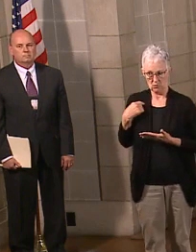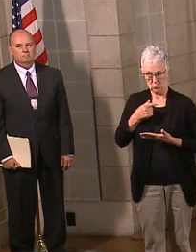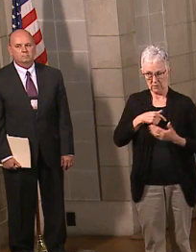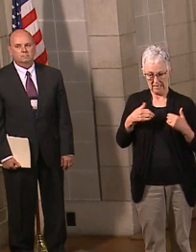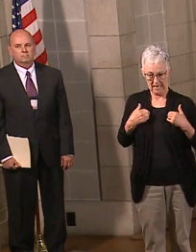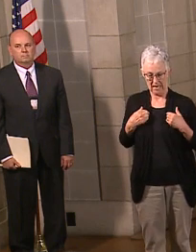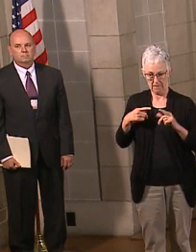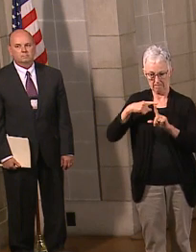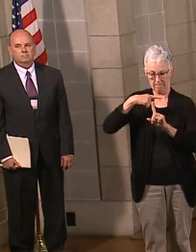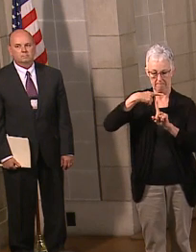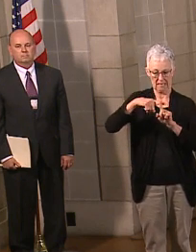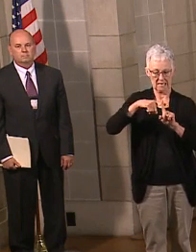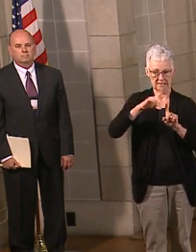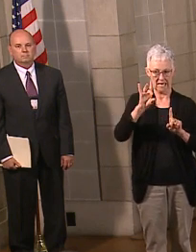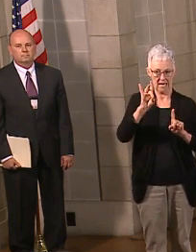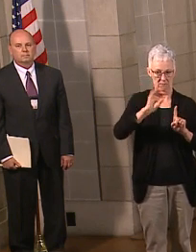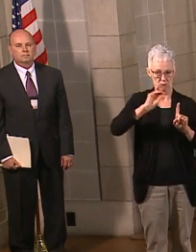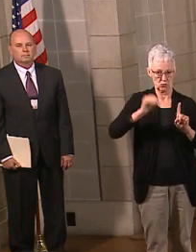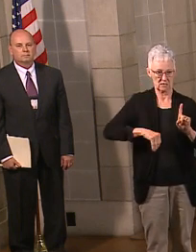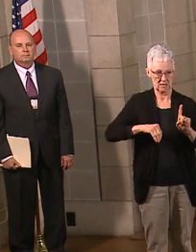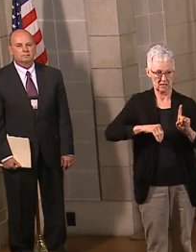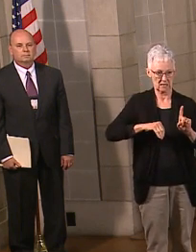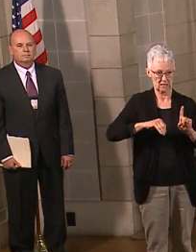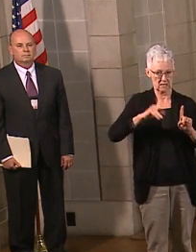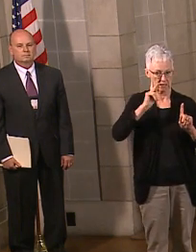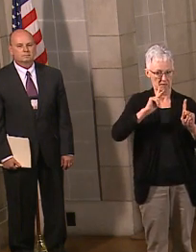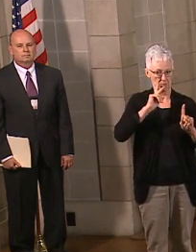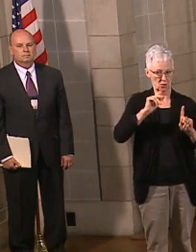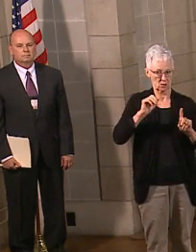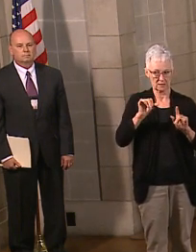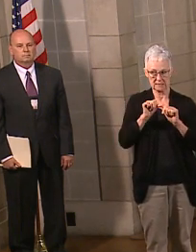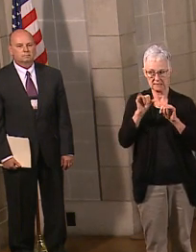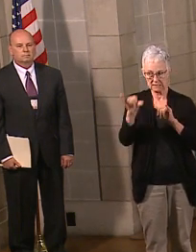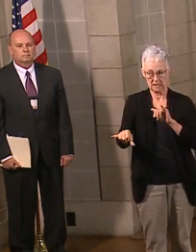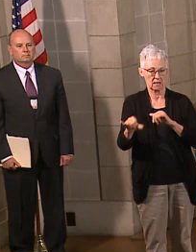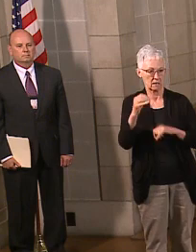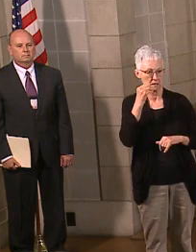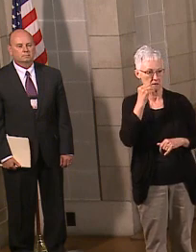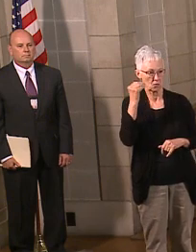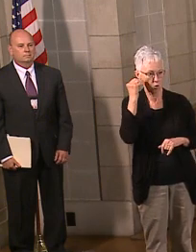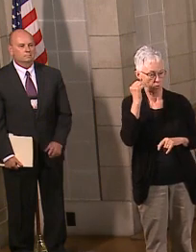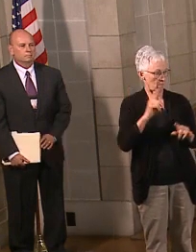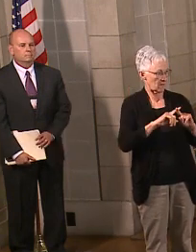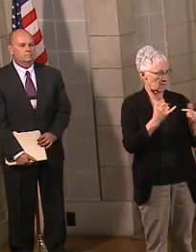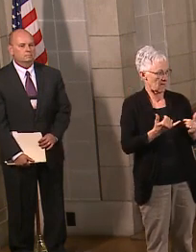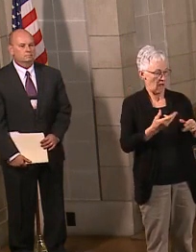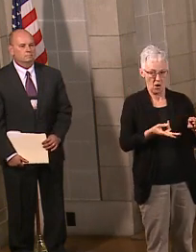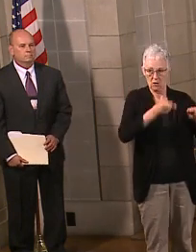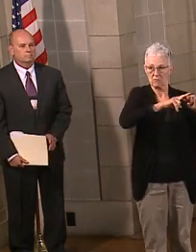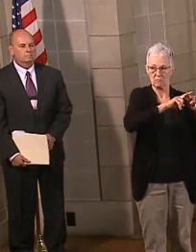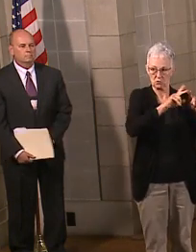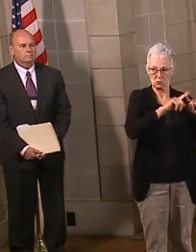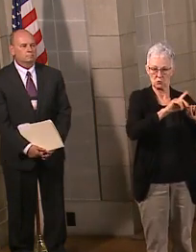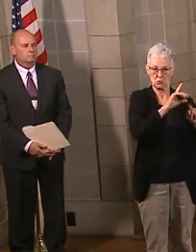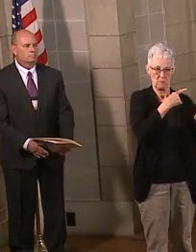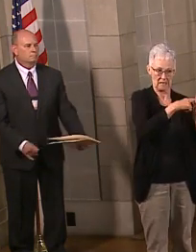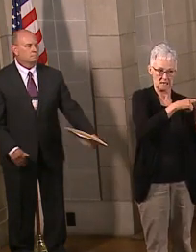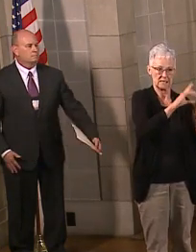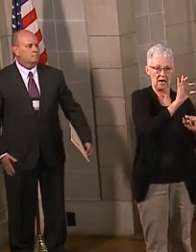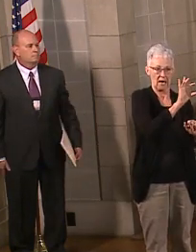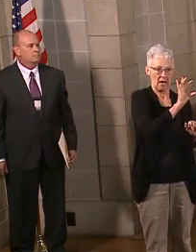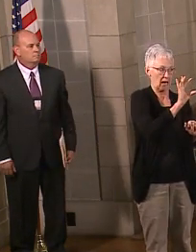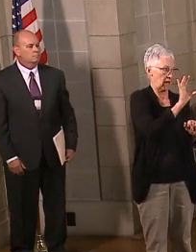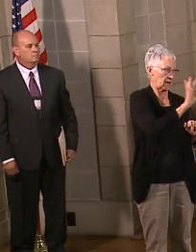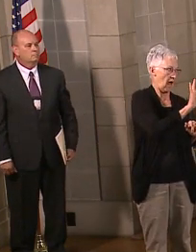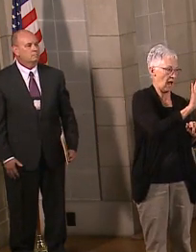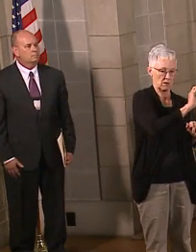8% staying at home, and now we're up plus 9%. So again, heading the right direction there as well. So improvements in many of these categories with regard to